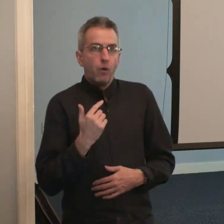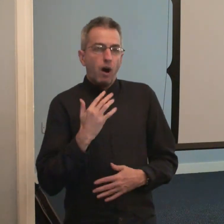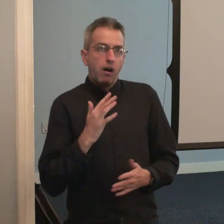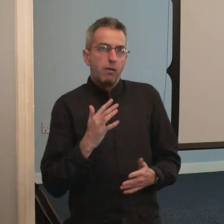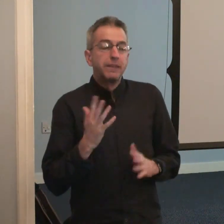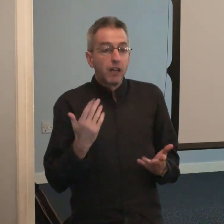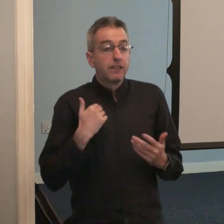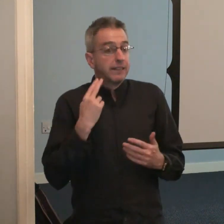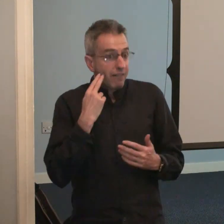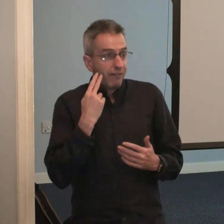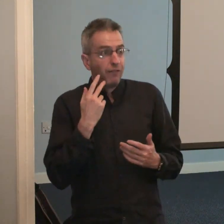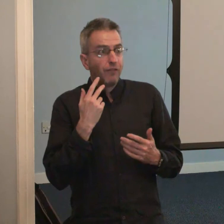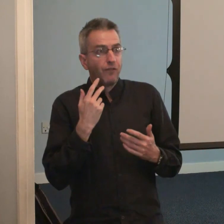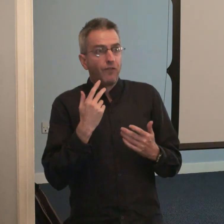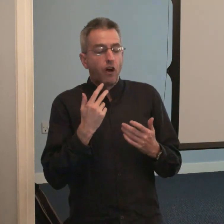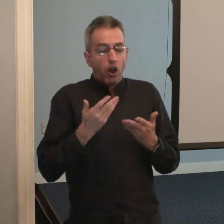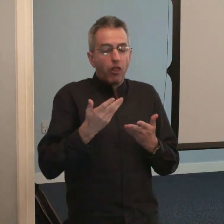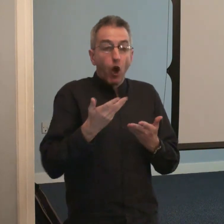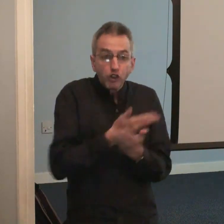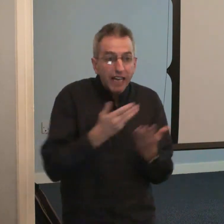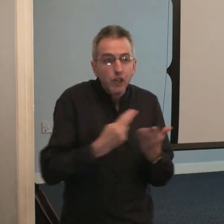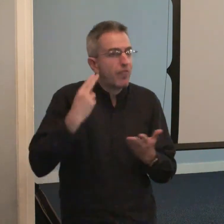So there are different ethical groups,